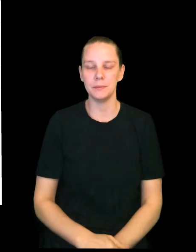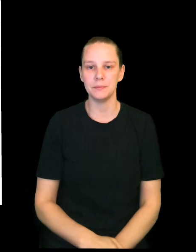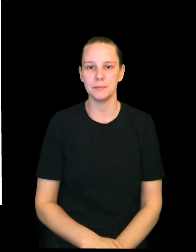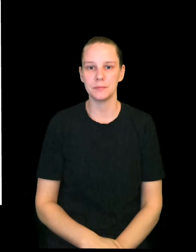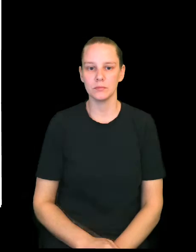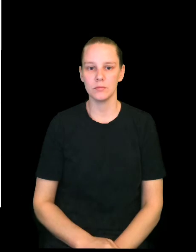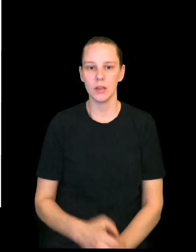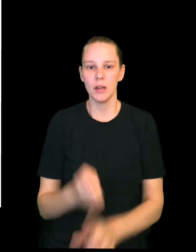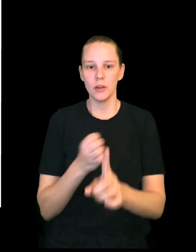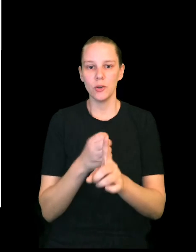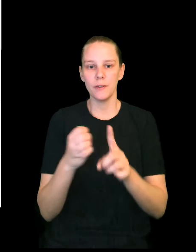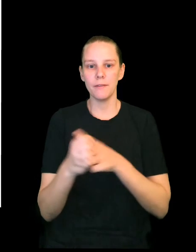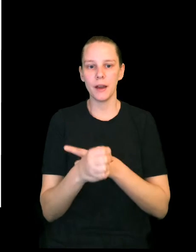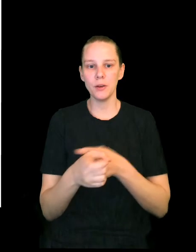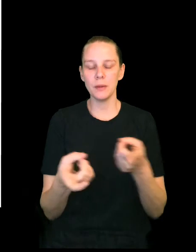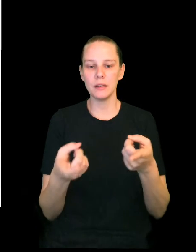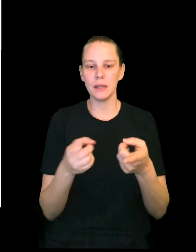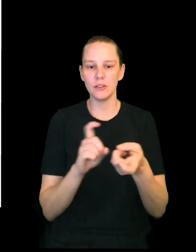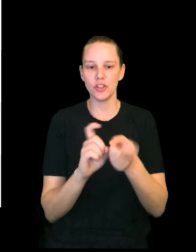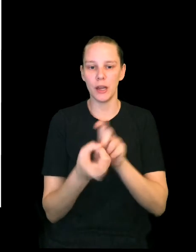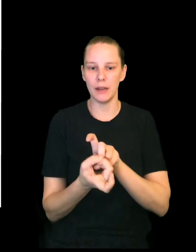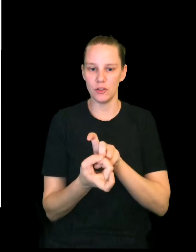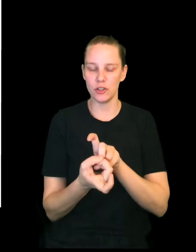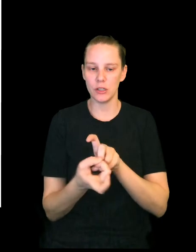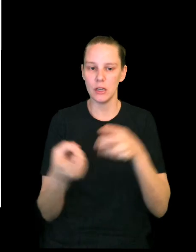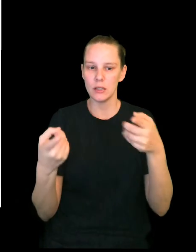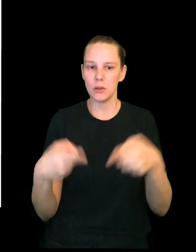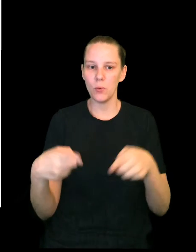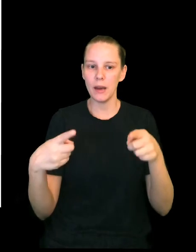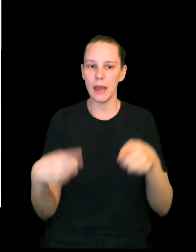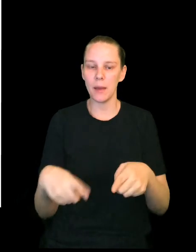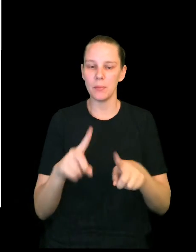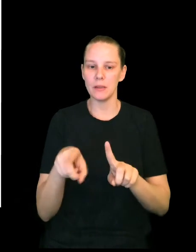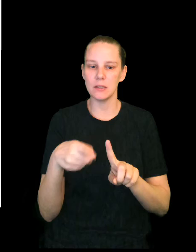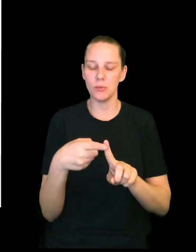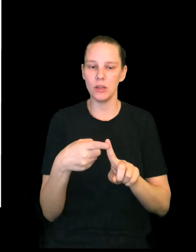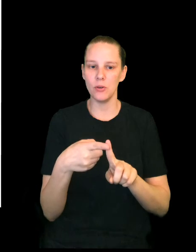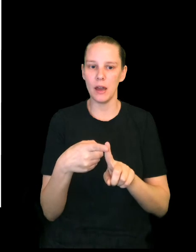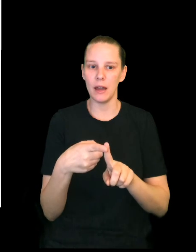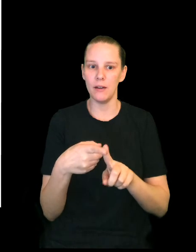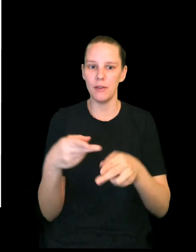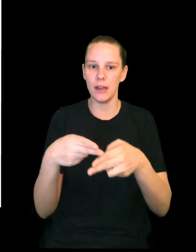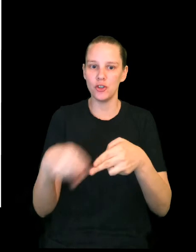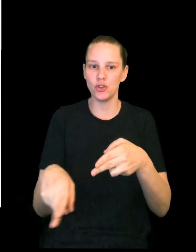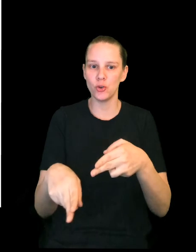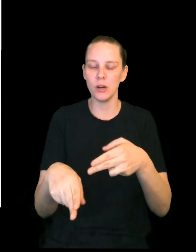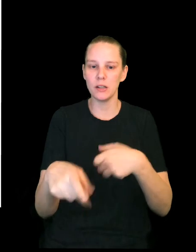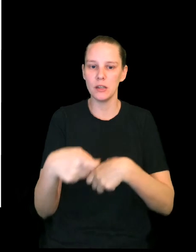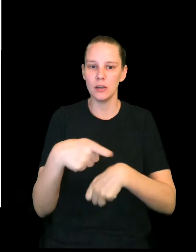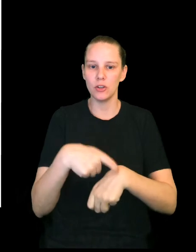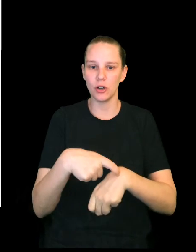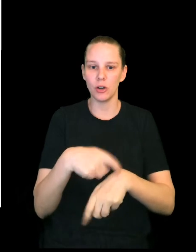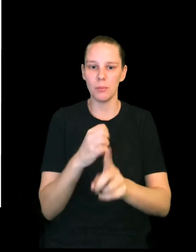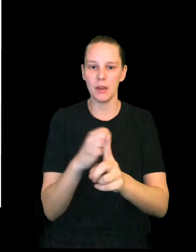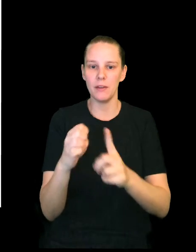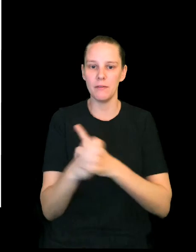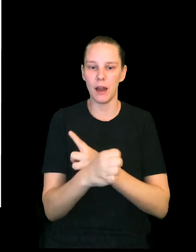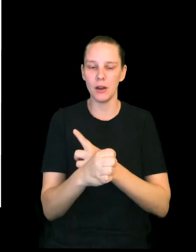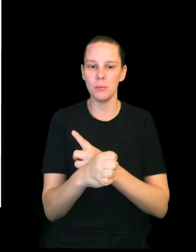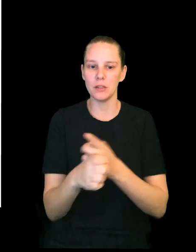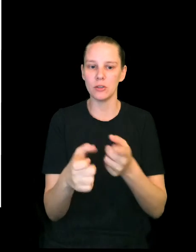have. Your environment can change. So what happens when you have a